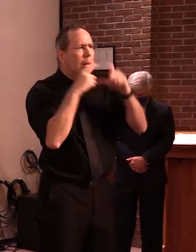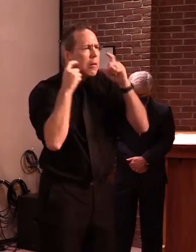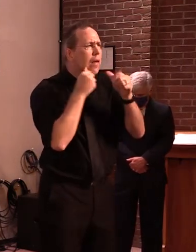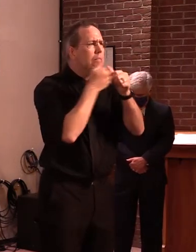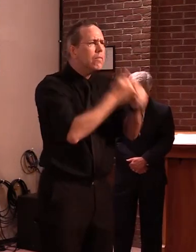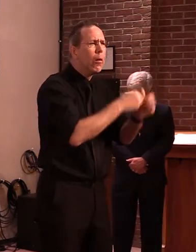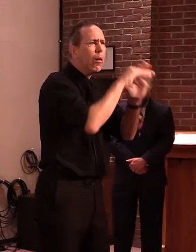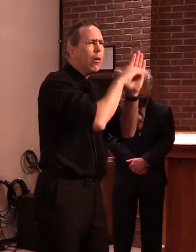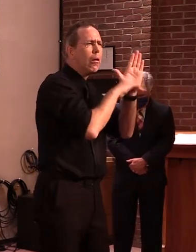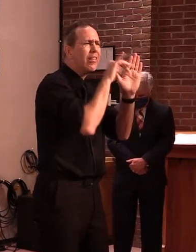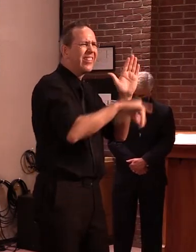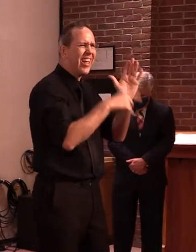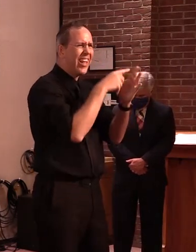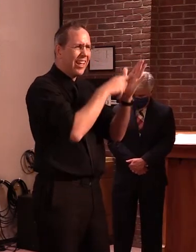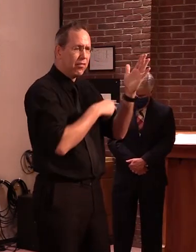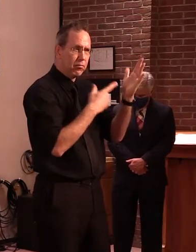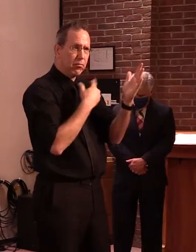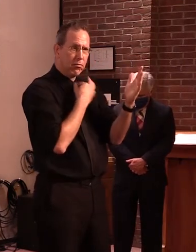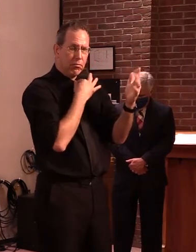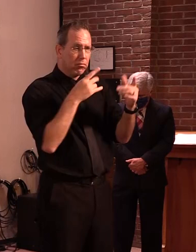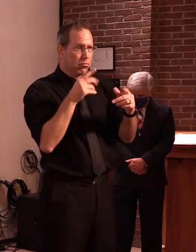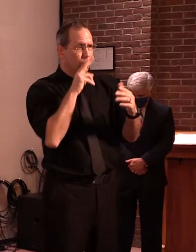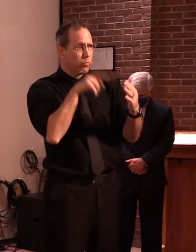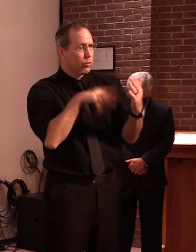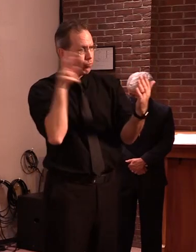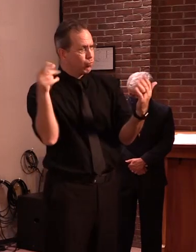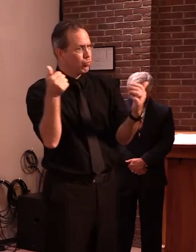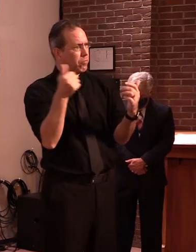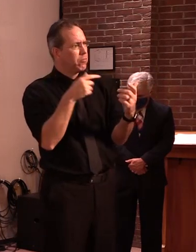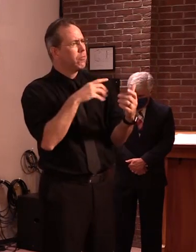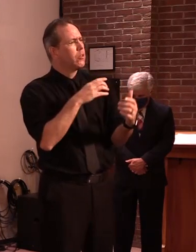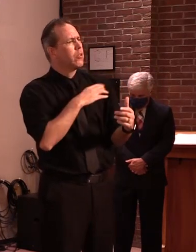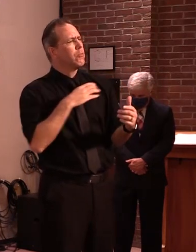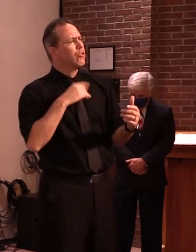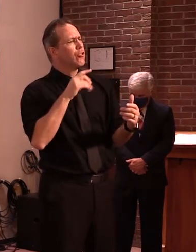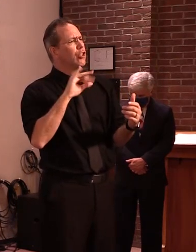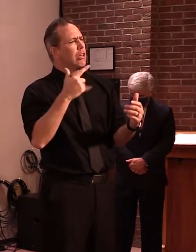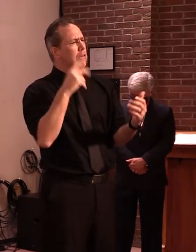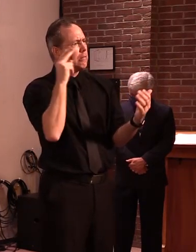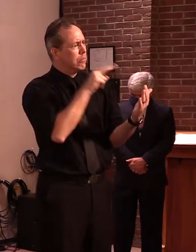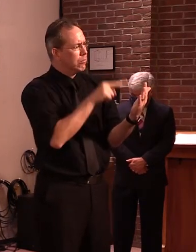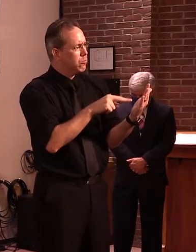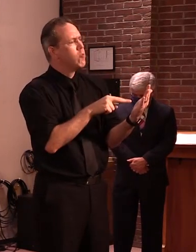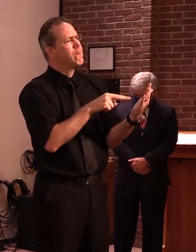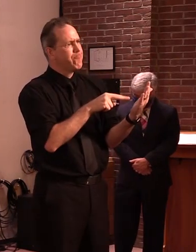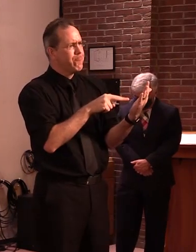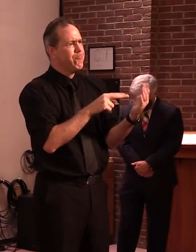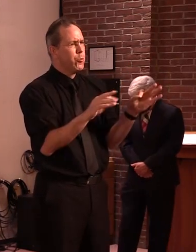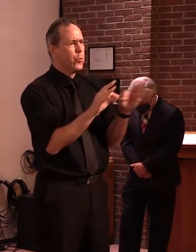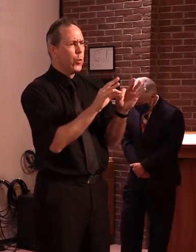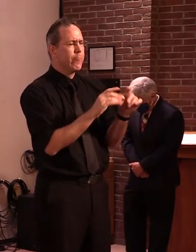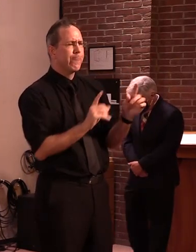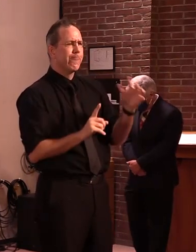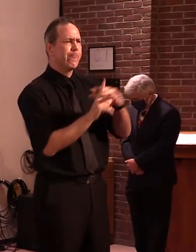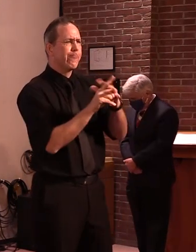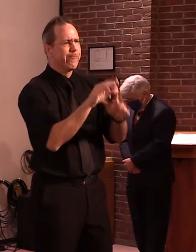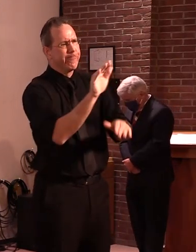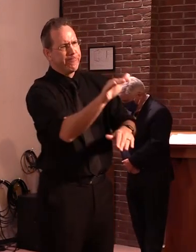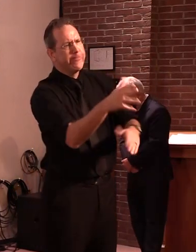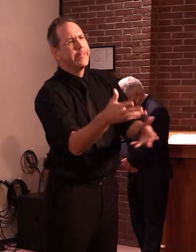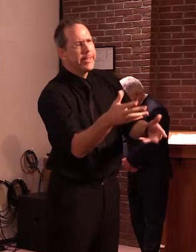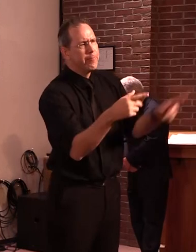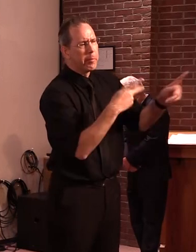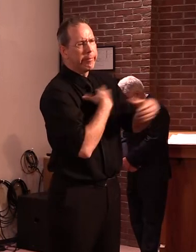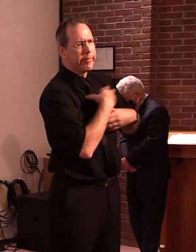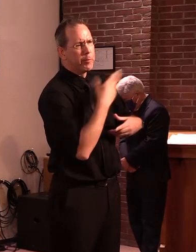Thank you, Governor. Thanks for the question. I don't have offhand the percentage that are being followed up for investigation. I know that the numbers that